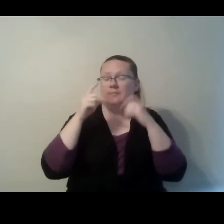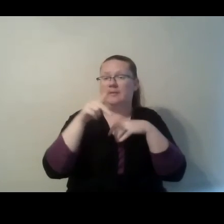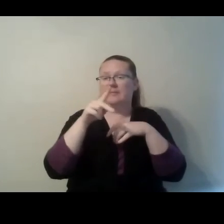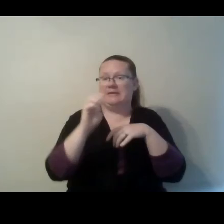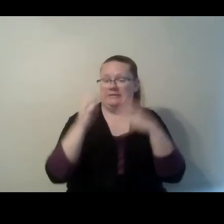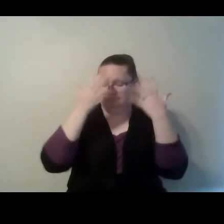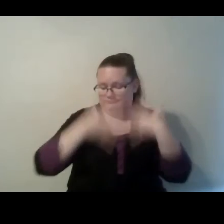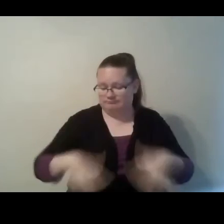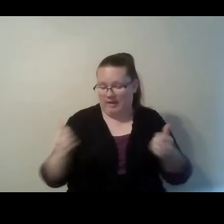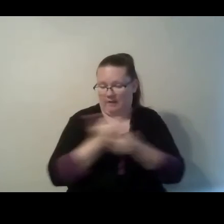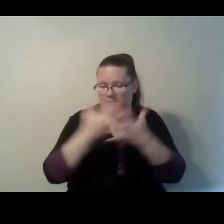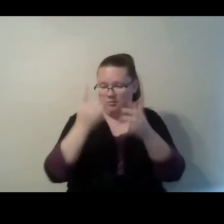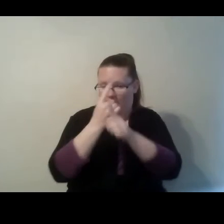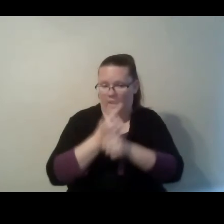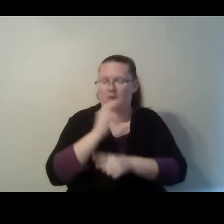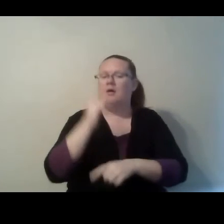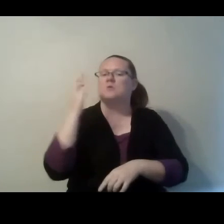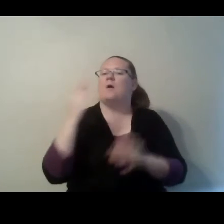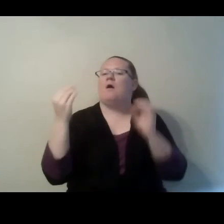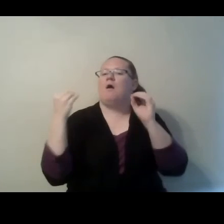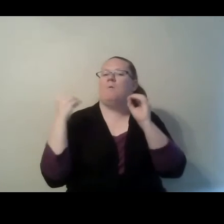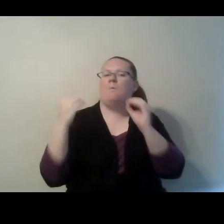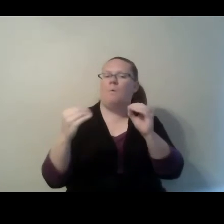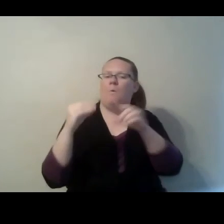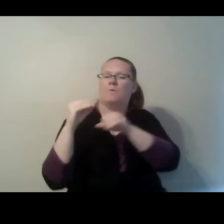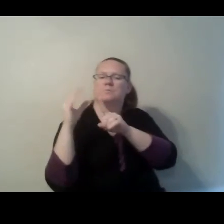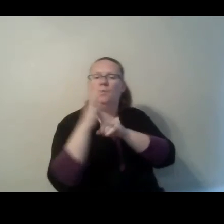has tested positive been traced back to an actual patient.